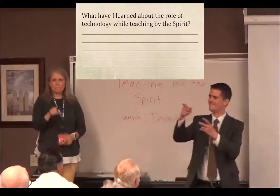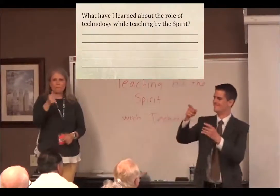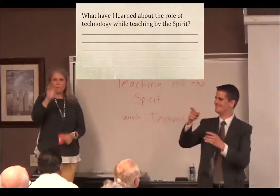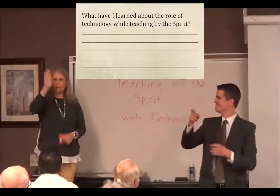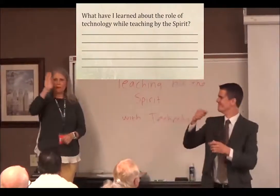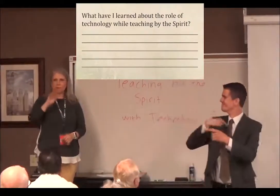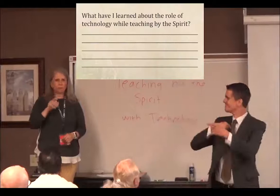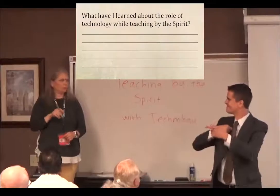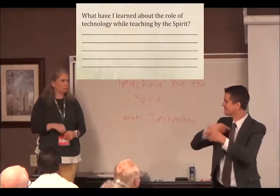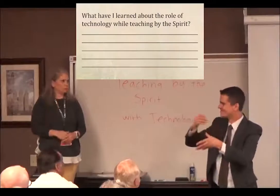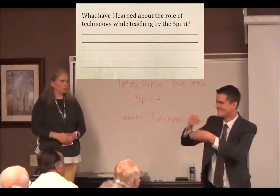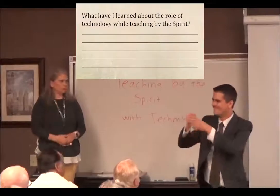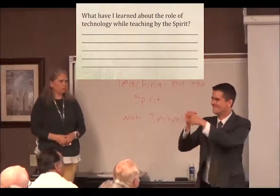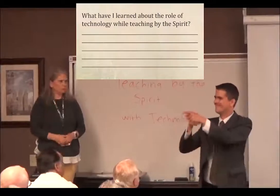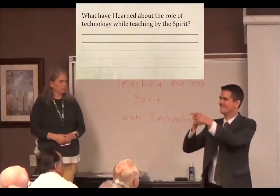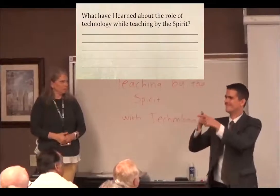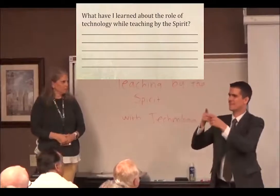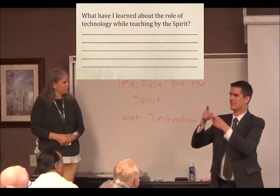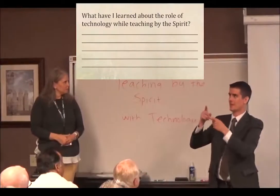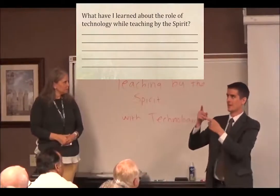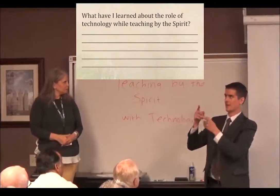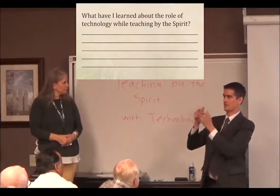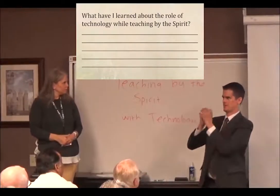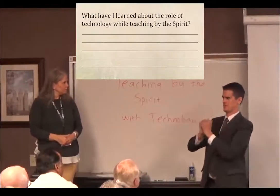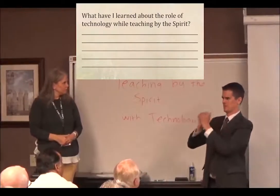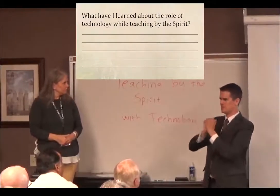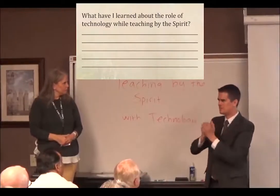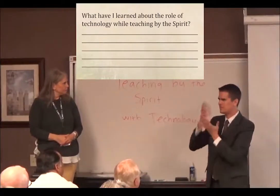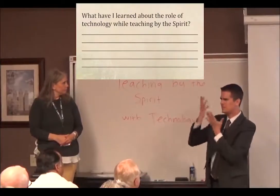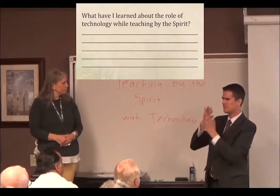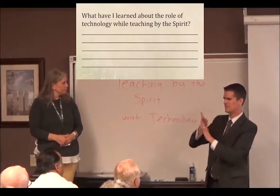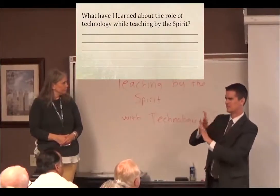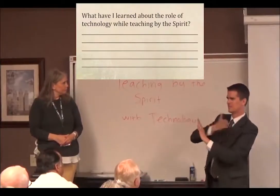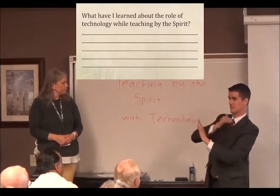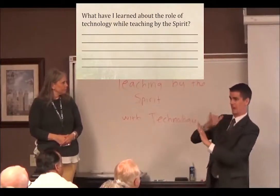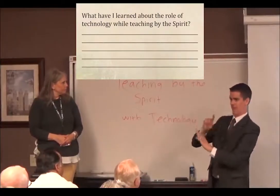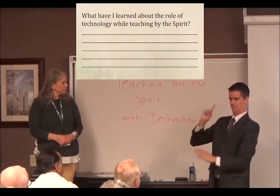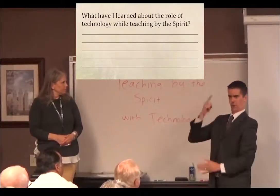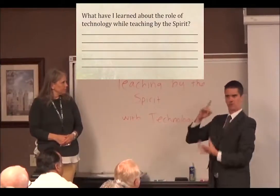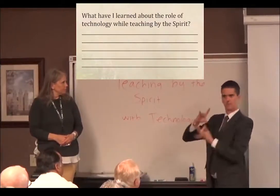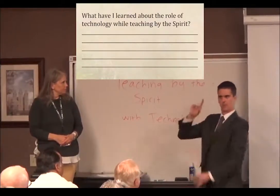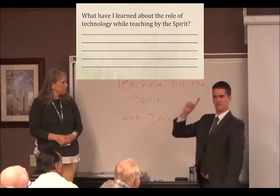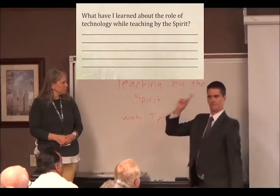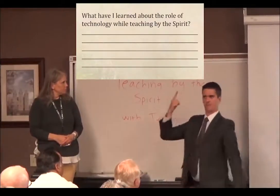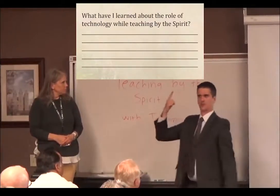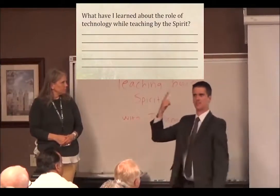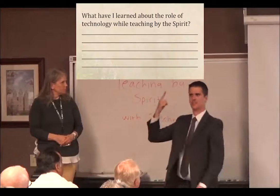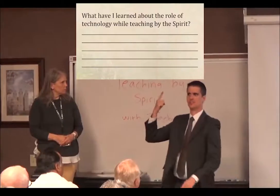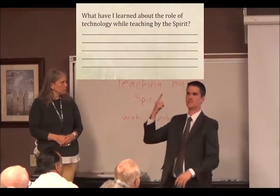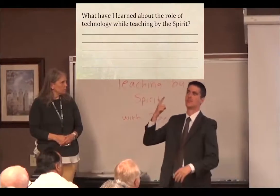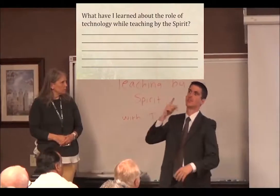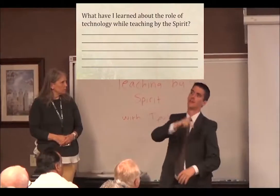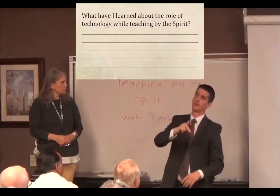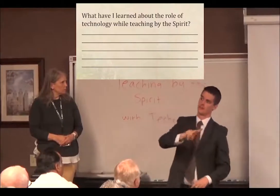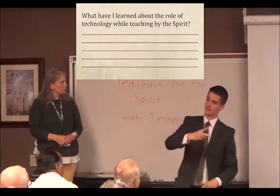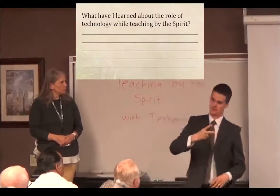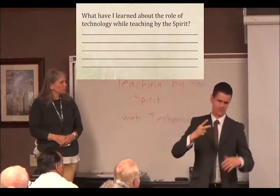experience. Let me add just a little bit to that. When you pray before, when you first feel the